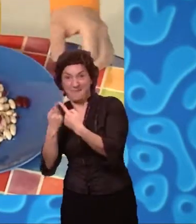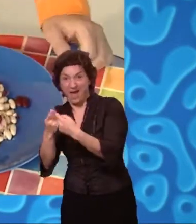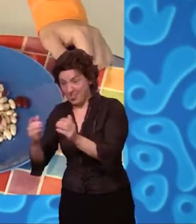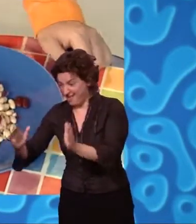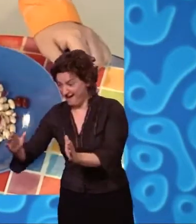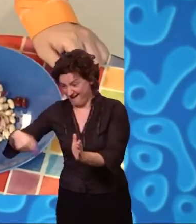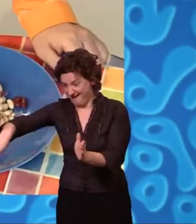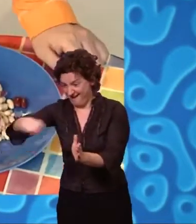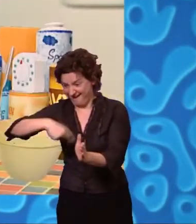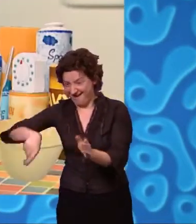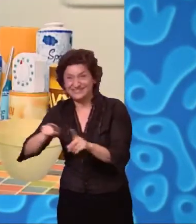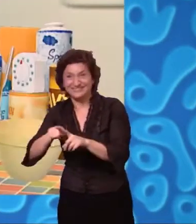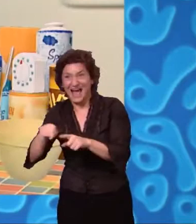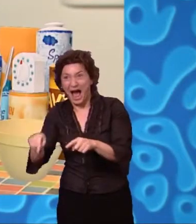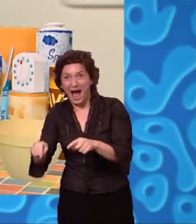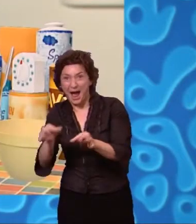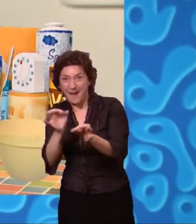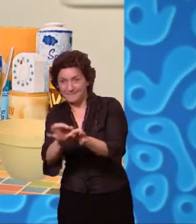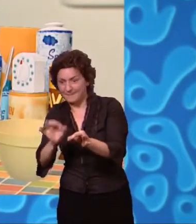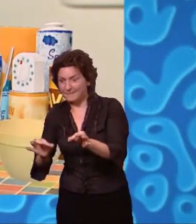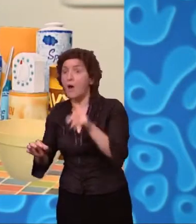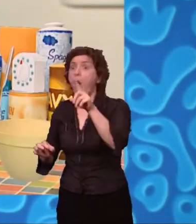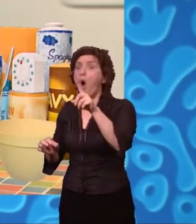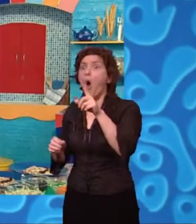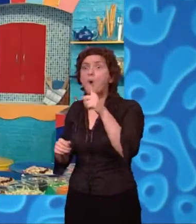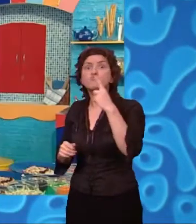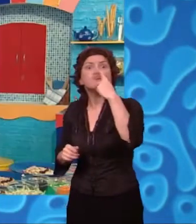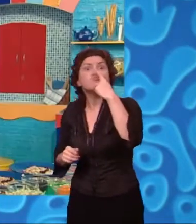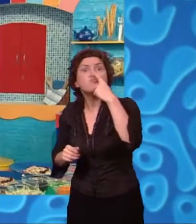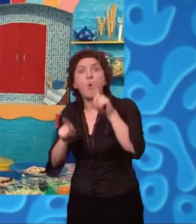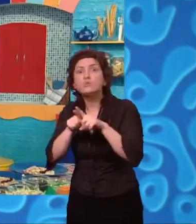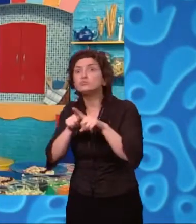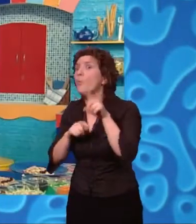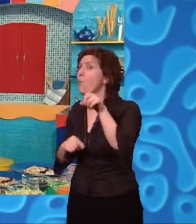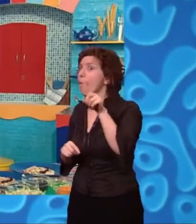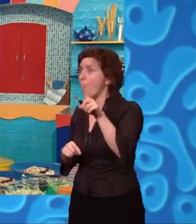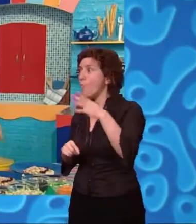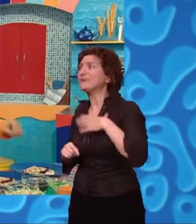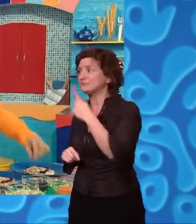There we go. They need noses too. That's true.